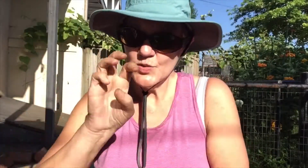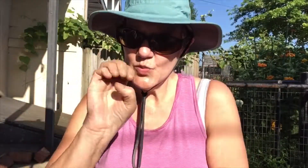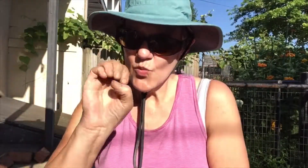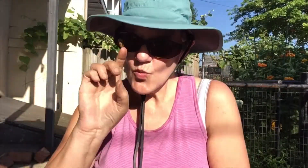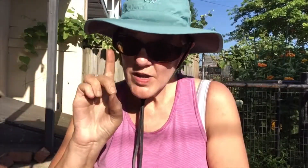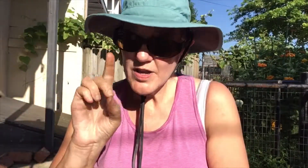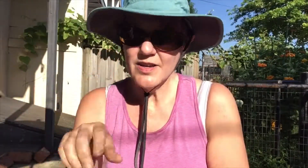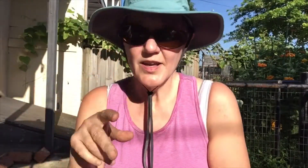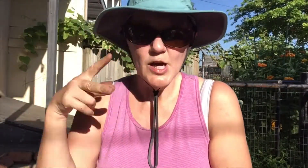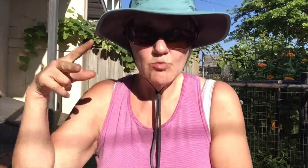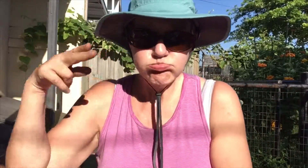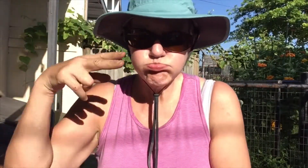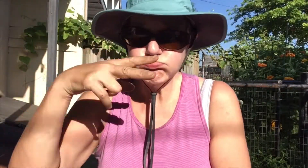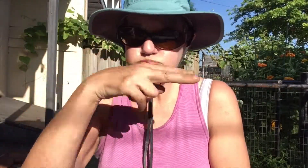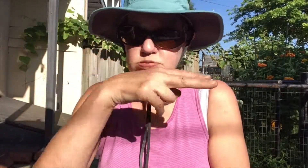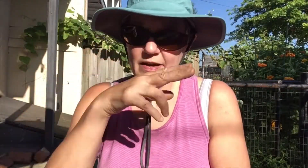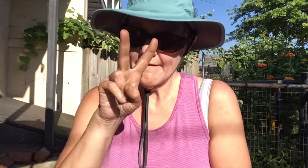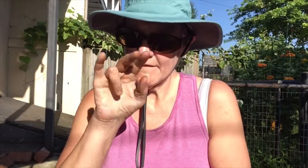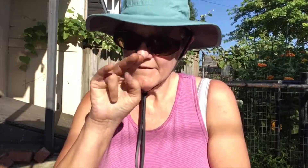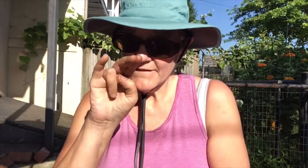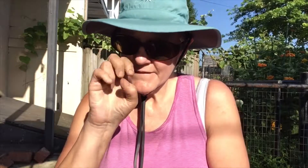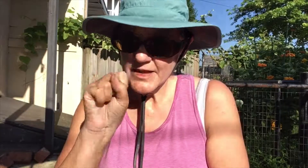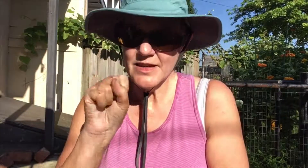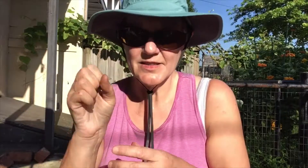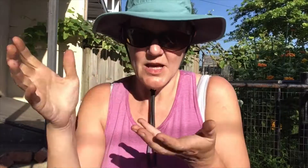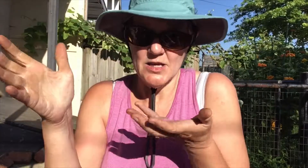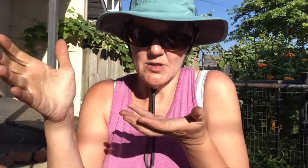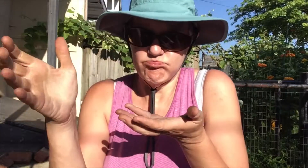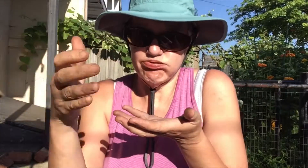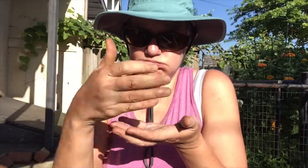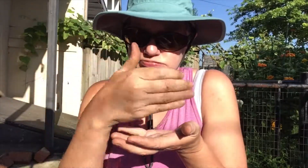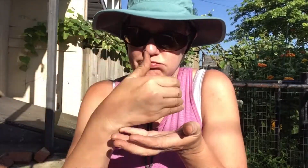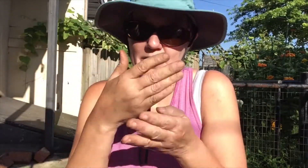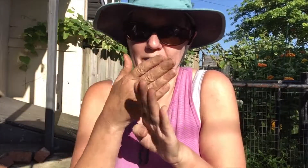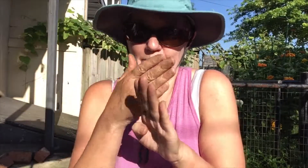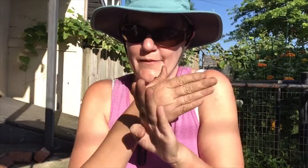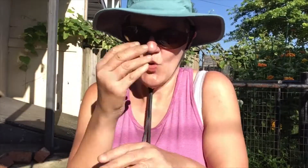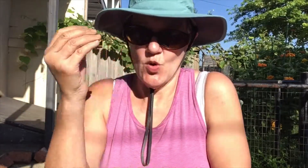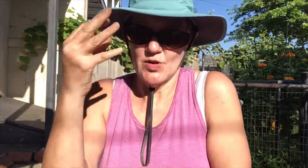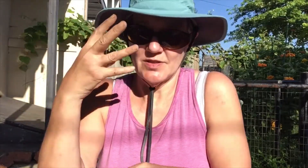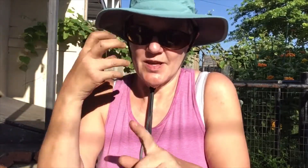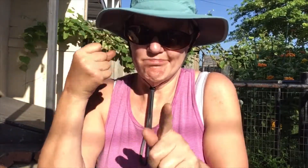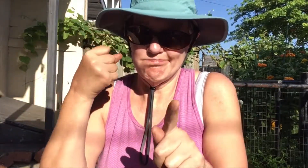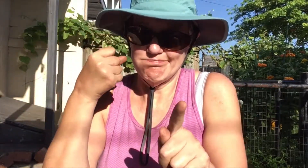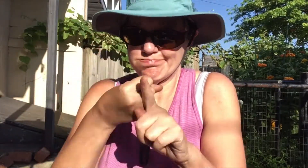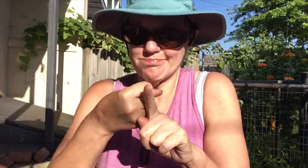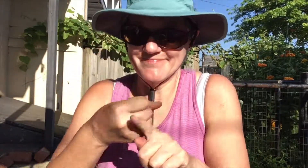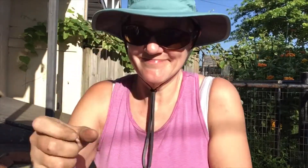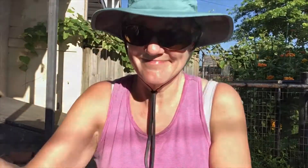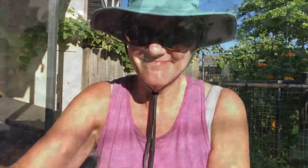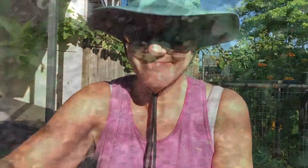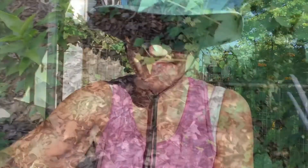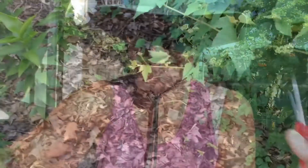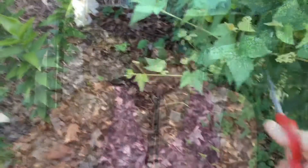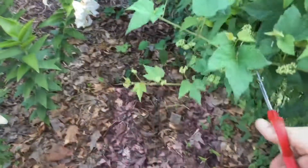I need to finish weeding, trimming these vines, and harvesting before this sun hits.